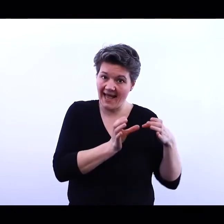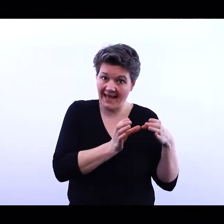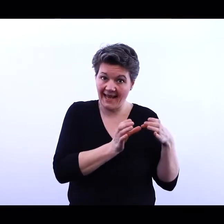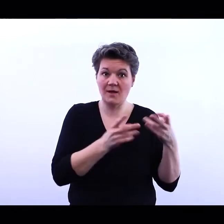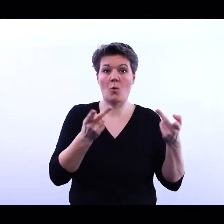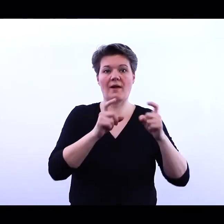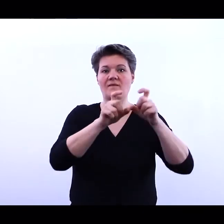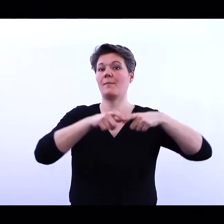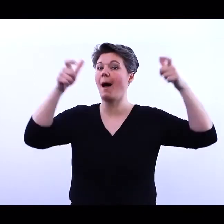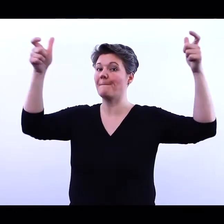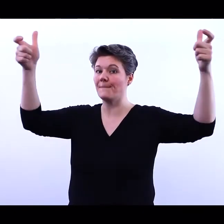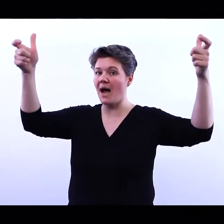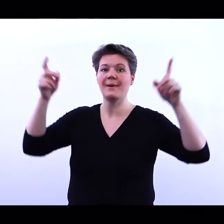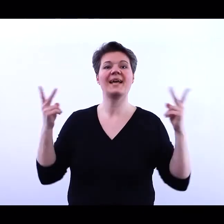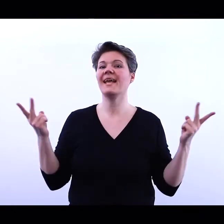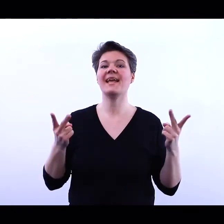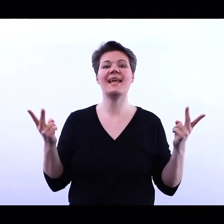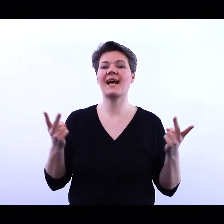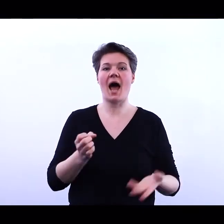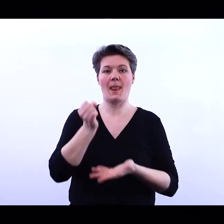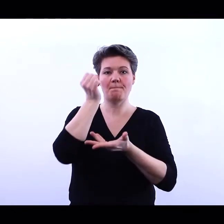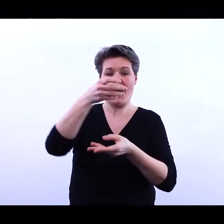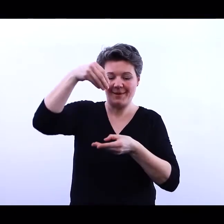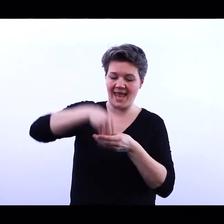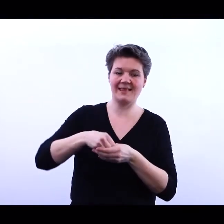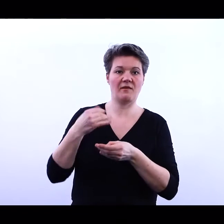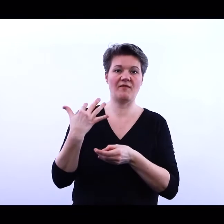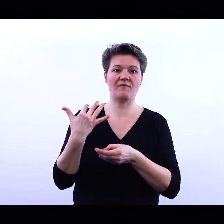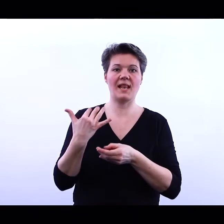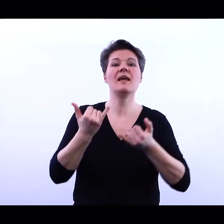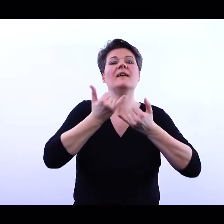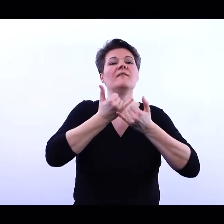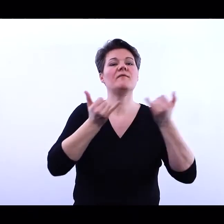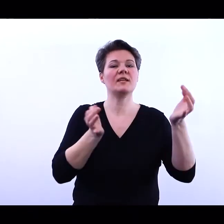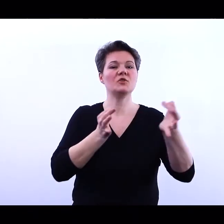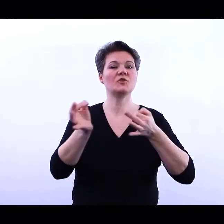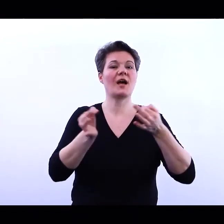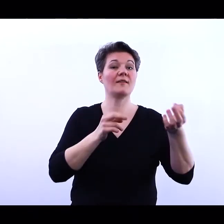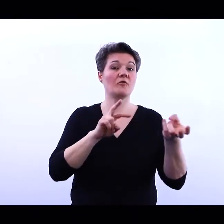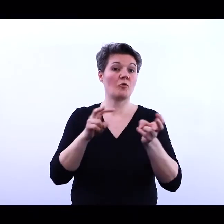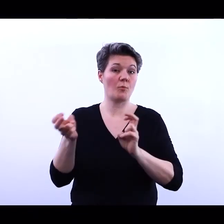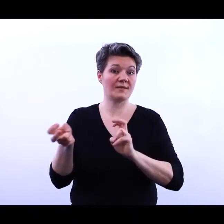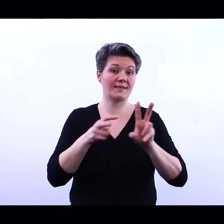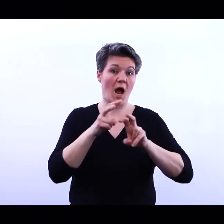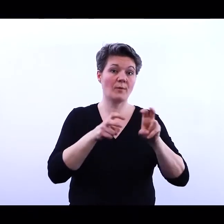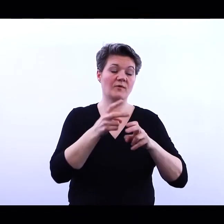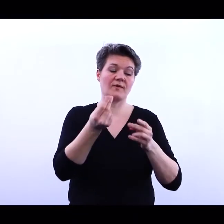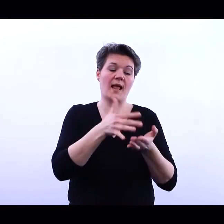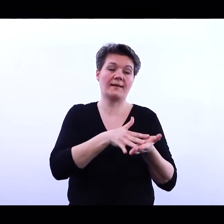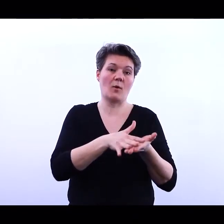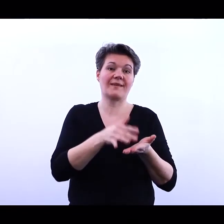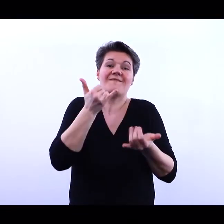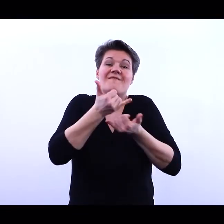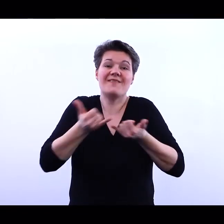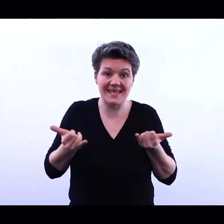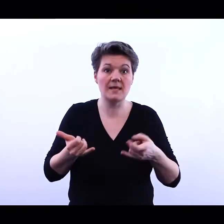huge organization, regardless of how much budget you have, it's how strategic and intentional you are with that budget and